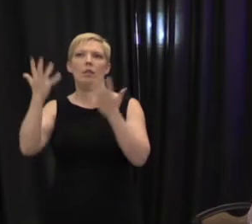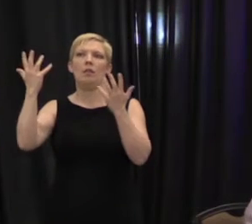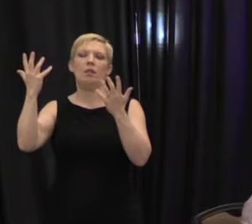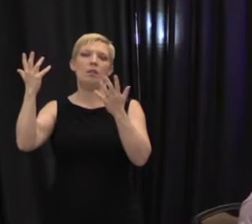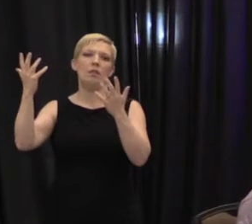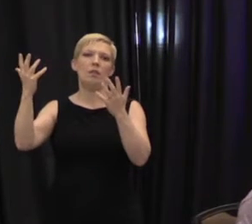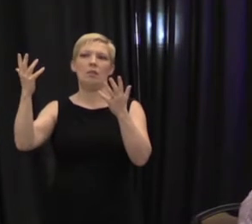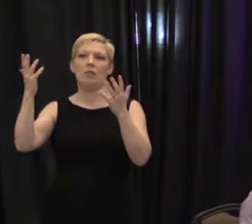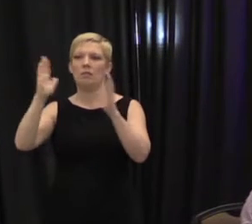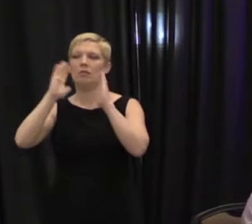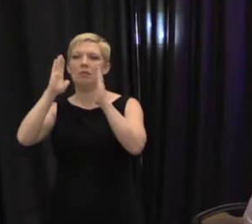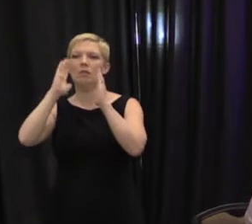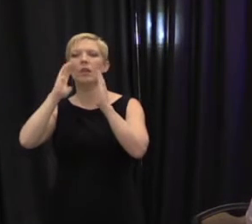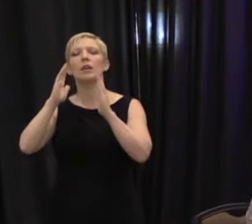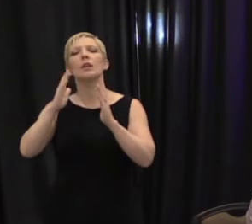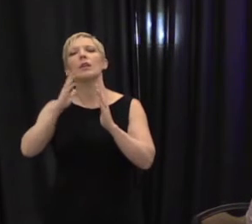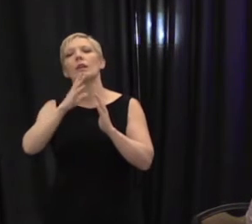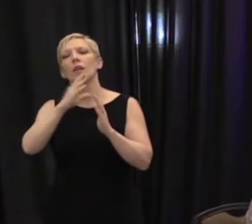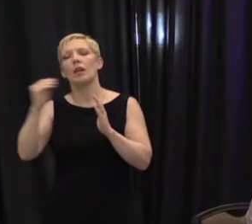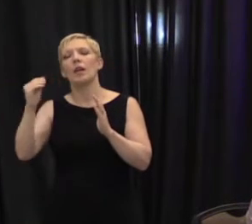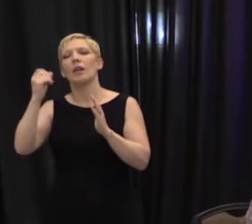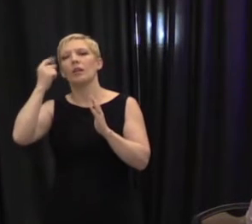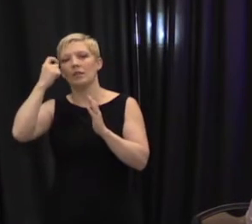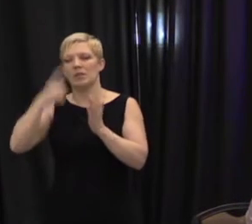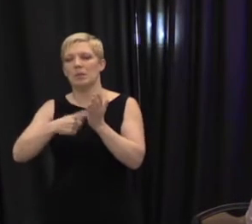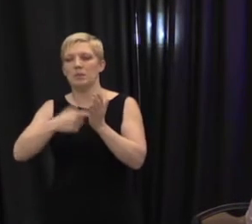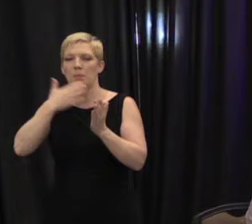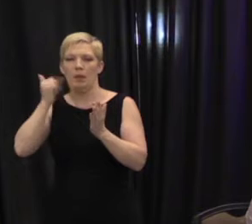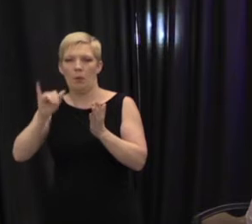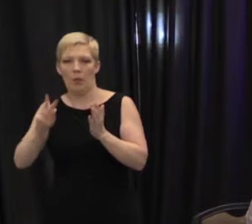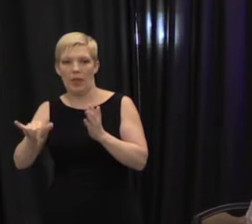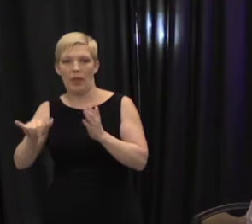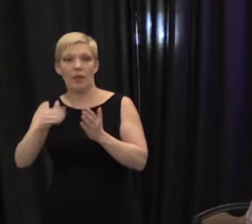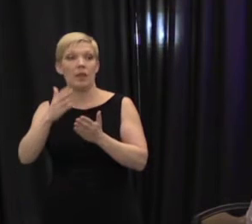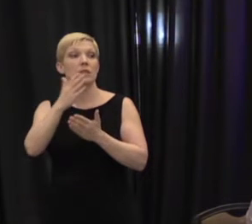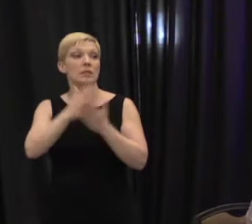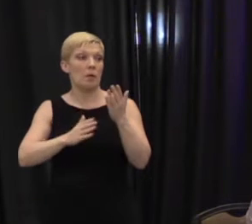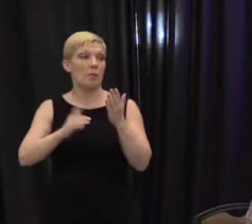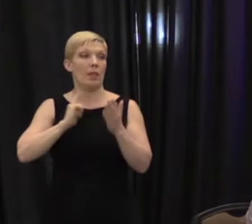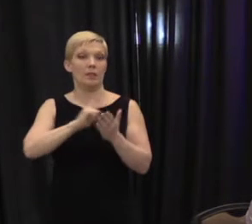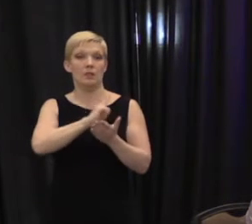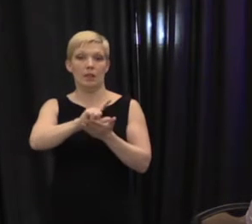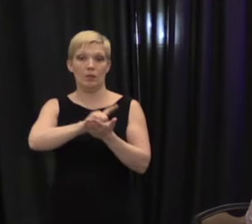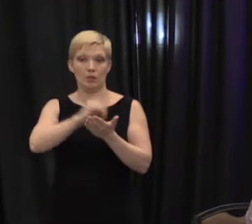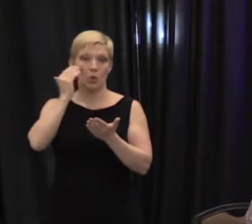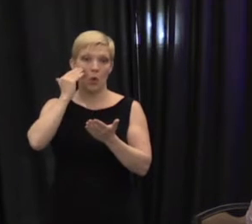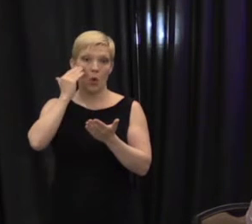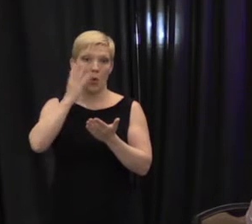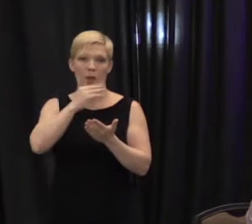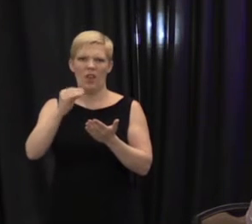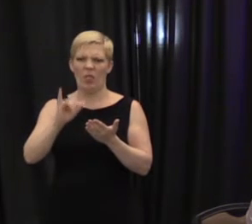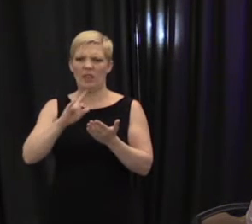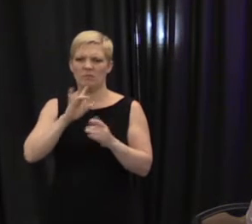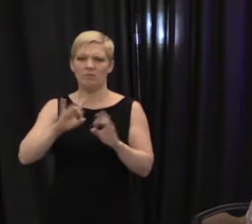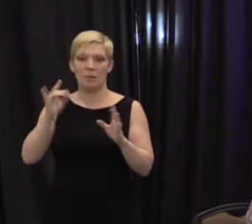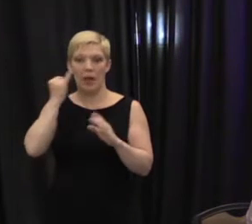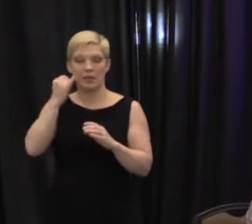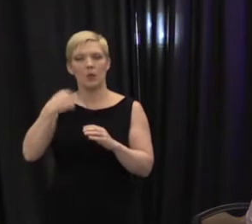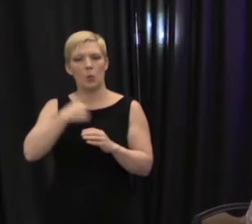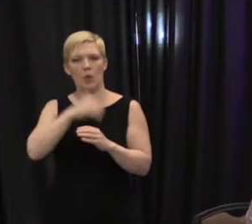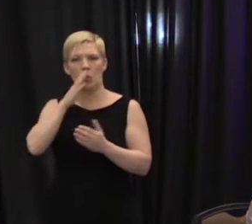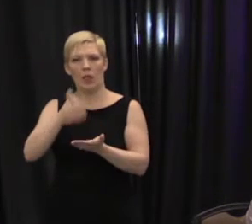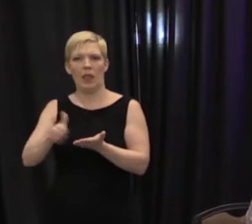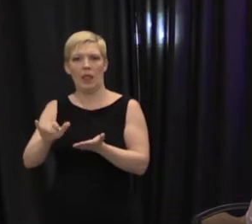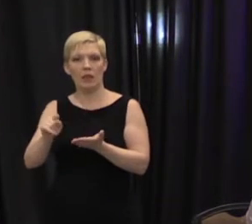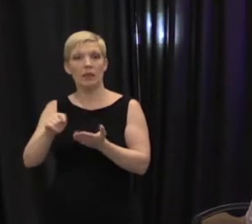public discussion, because legislators may know this is a terrible idea and will kill it, but if it becomes a more public discussion, I